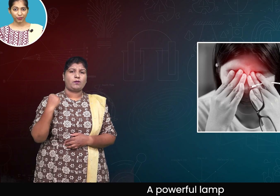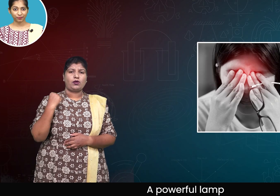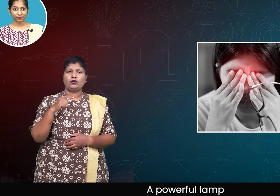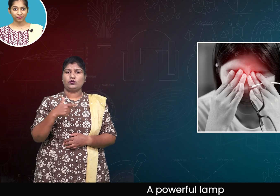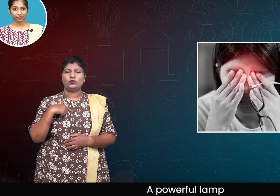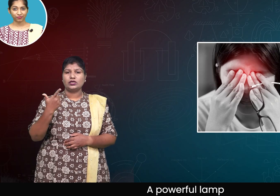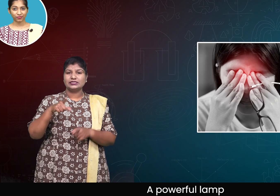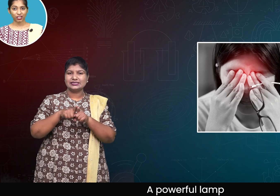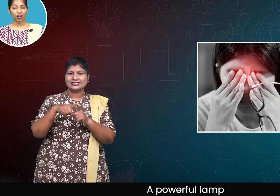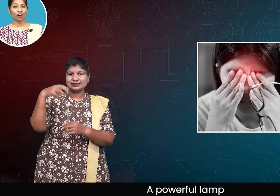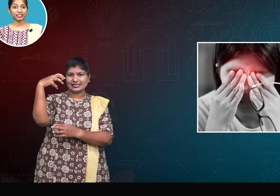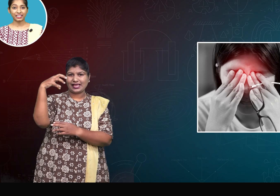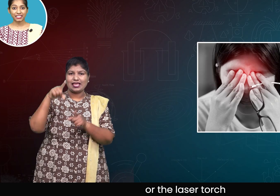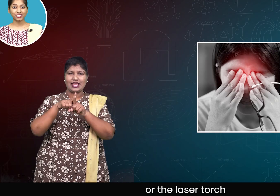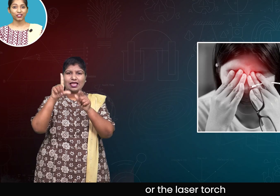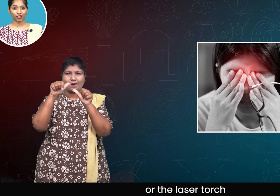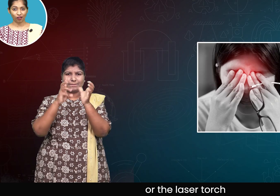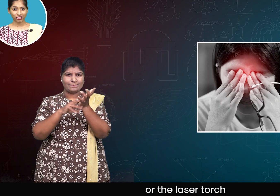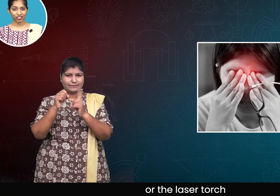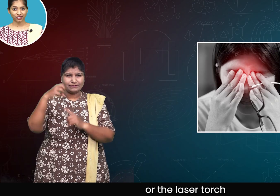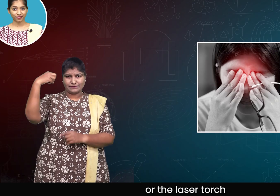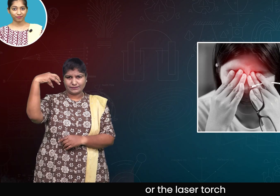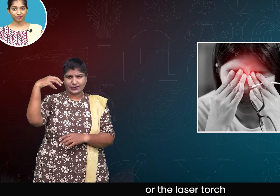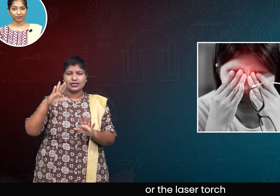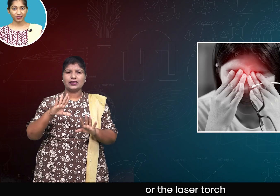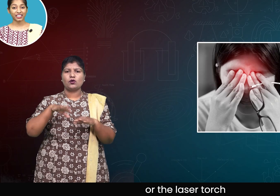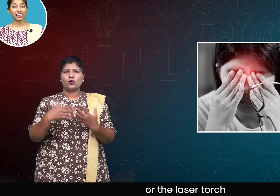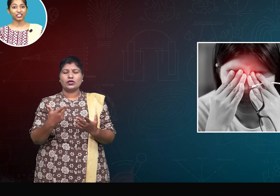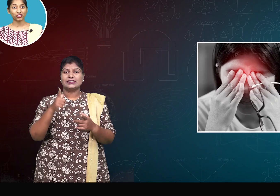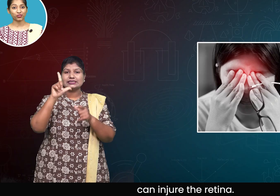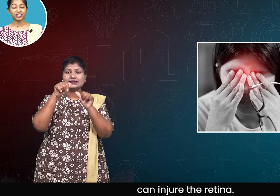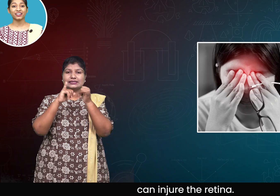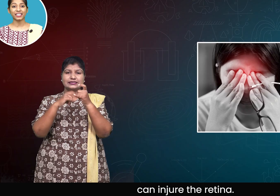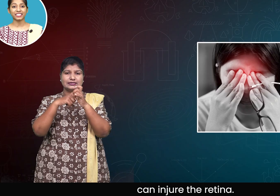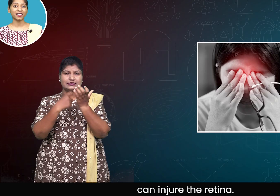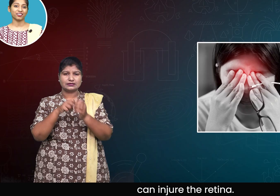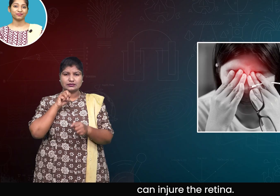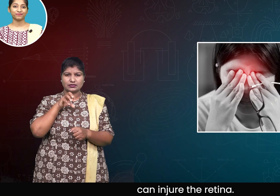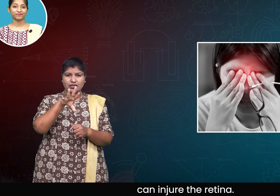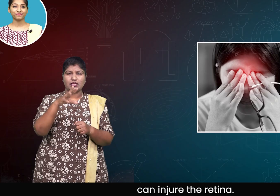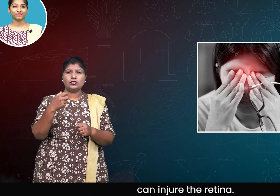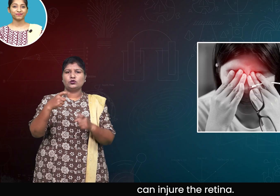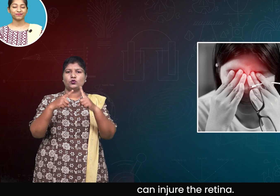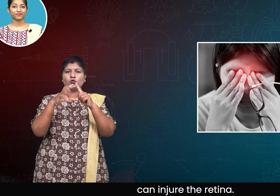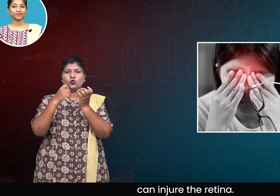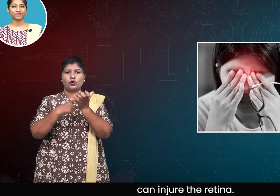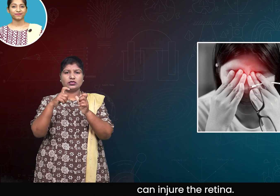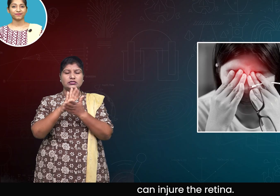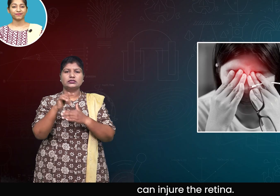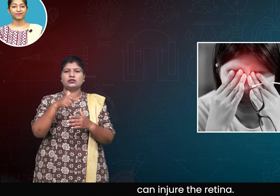lamp, or a laser torch, can injure the retina.